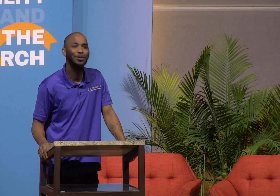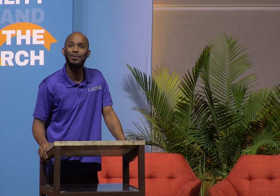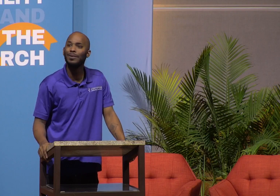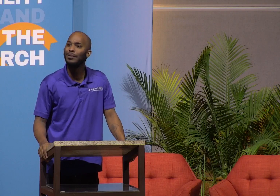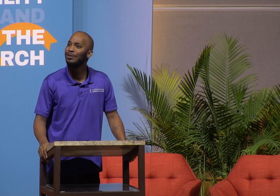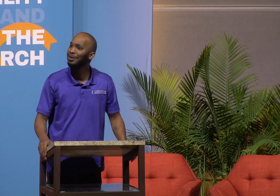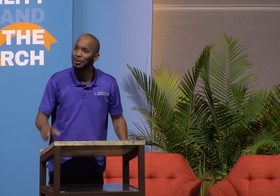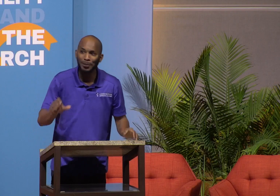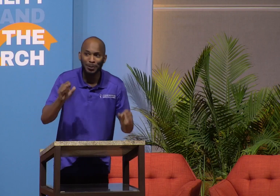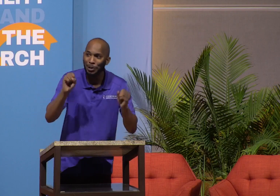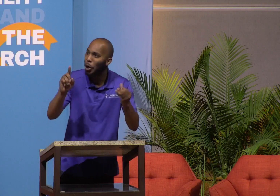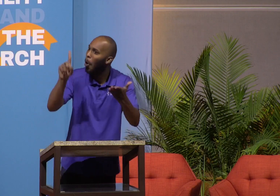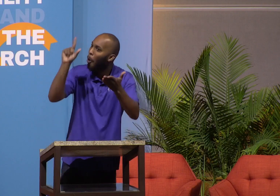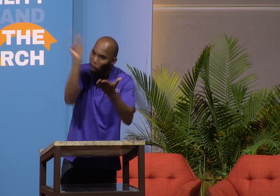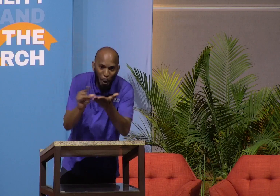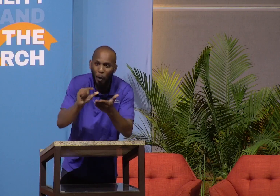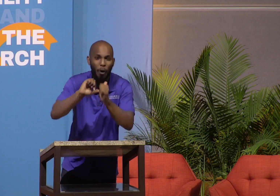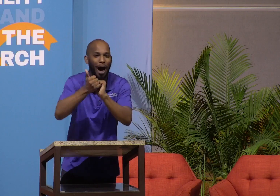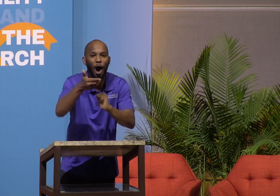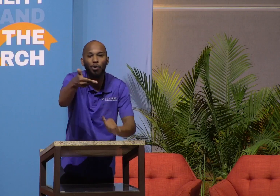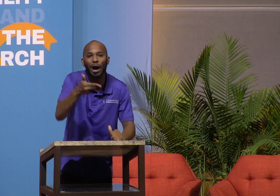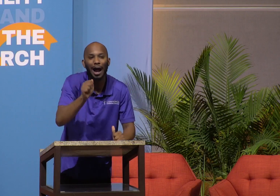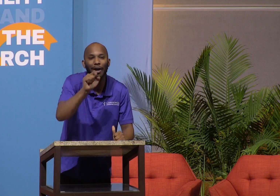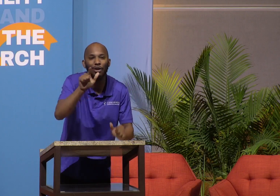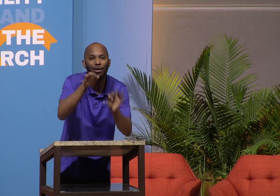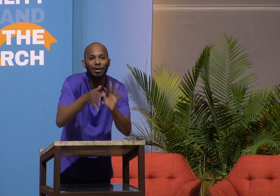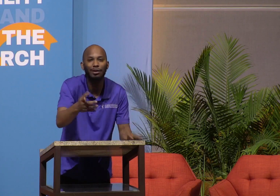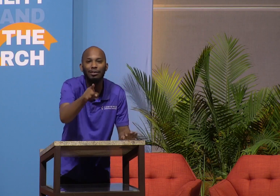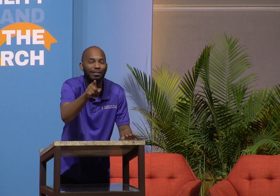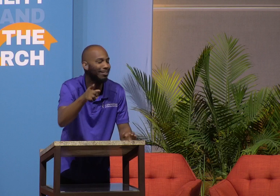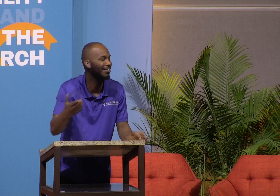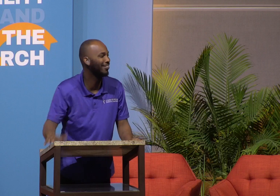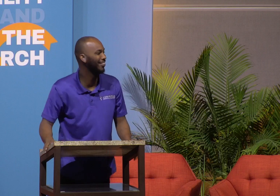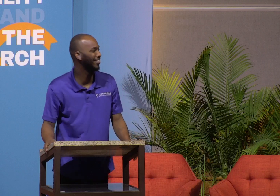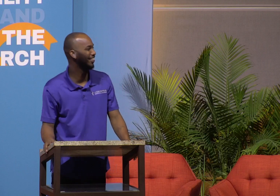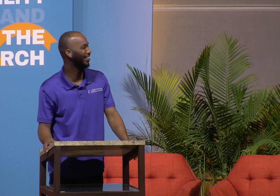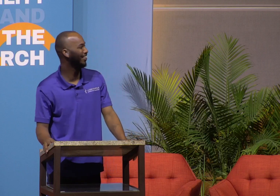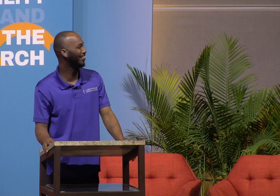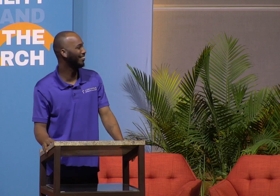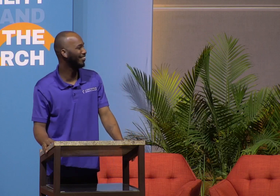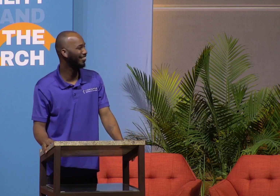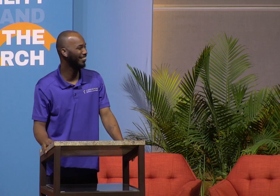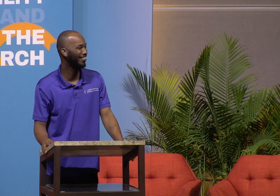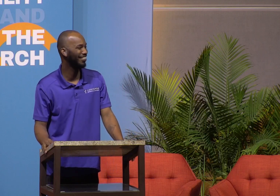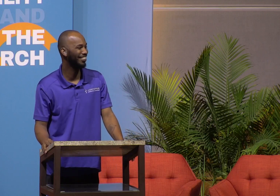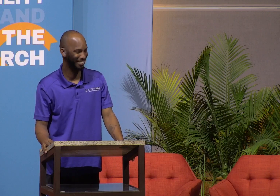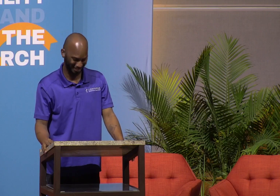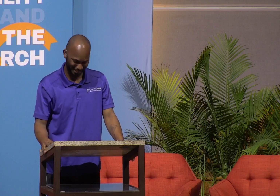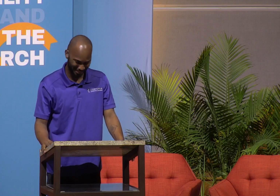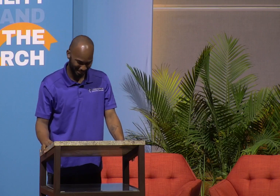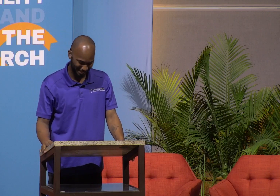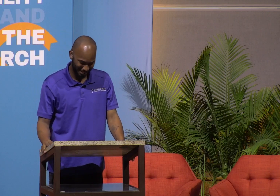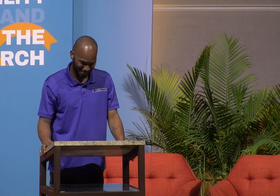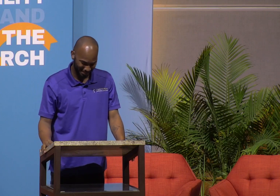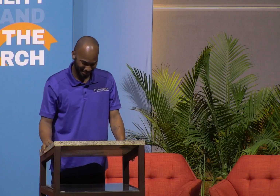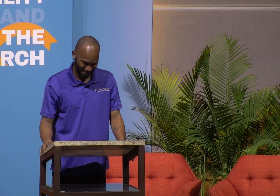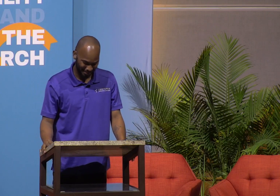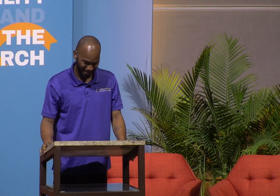We can use Google to research to figure out how we can bring on interpreters. I mean, there's resources at our fingertips.